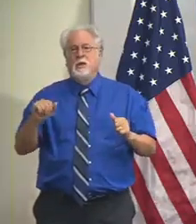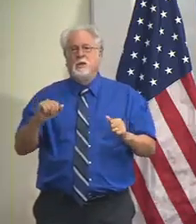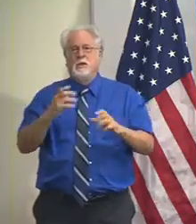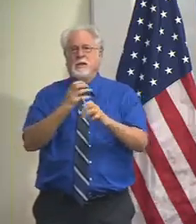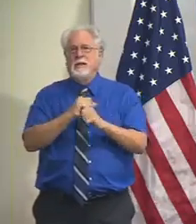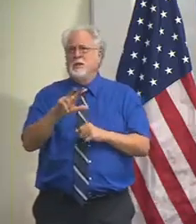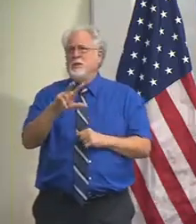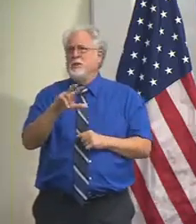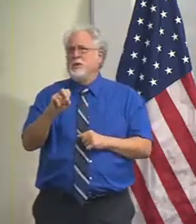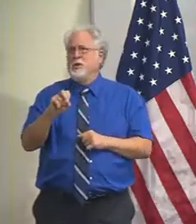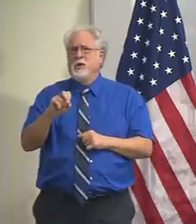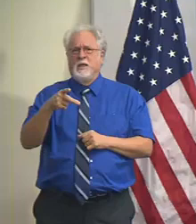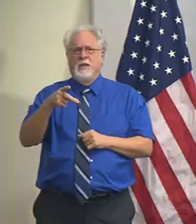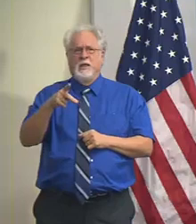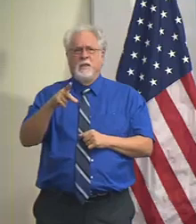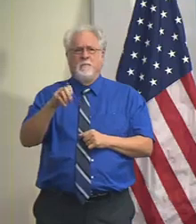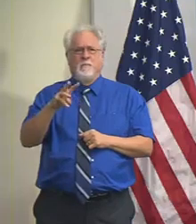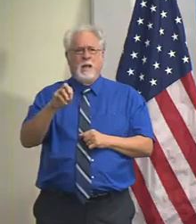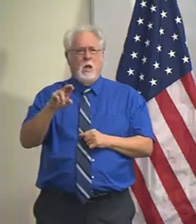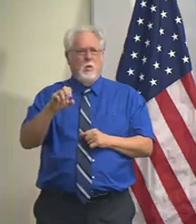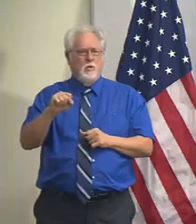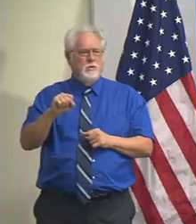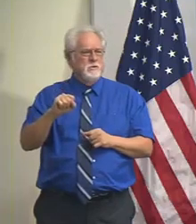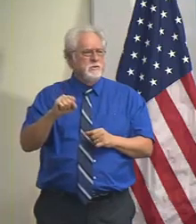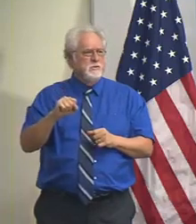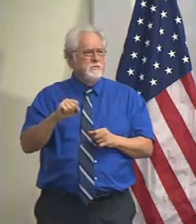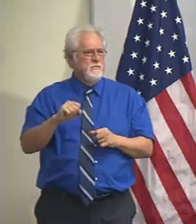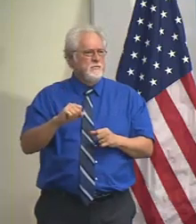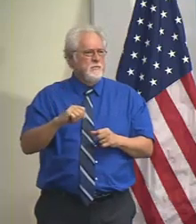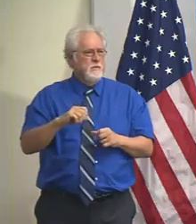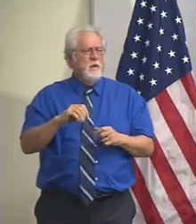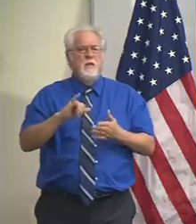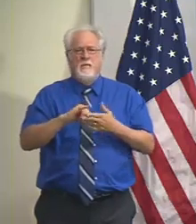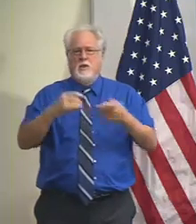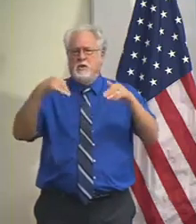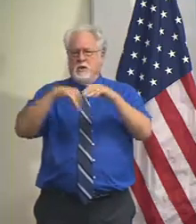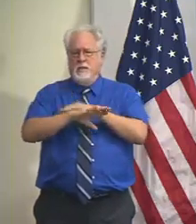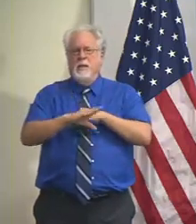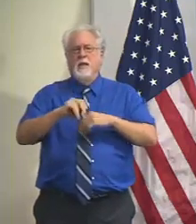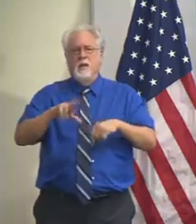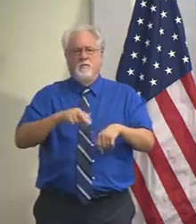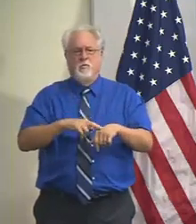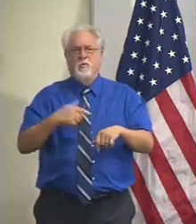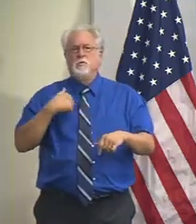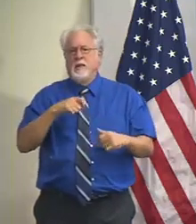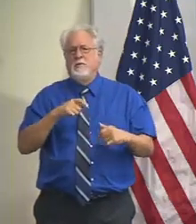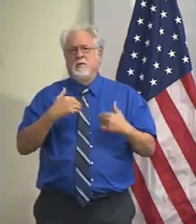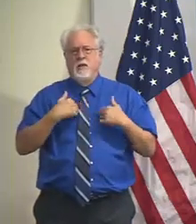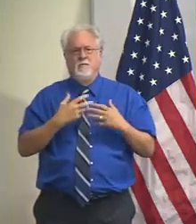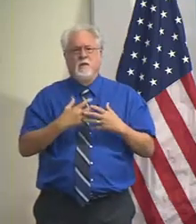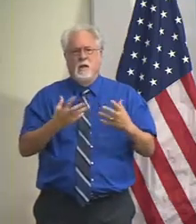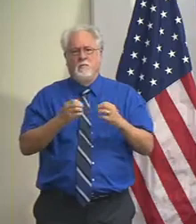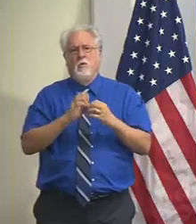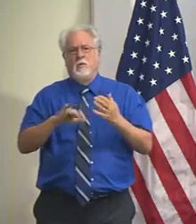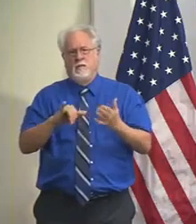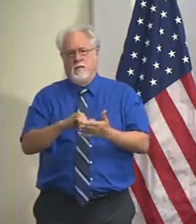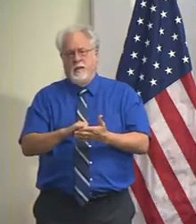I think, 30 of these towers in Florida that are coming in, and of course we have to have a lot more than